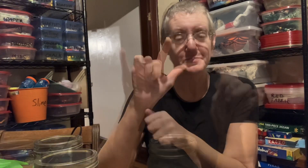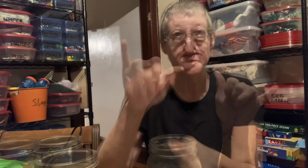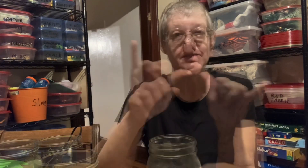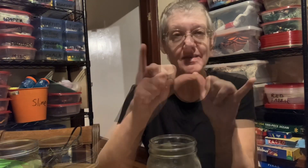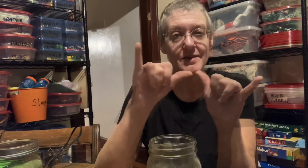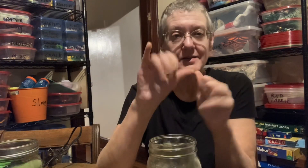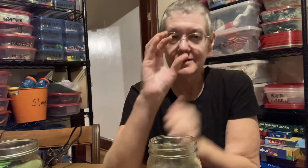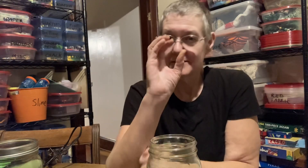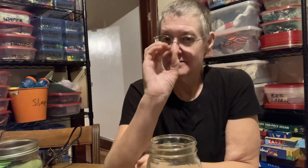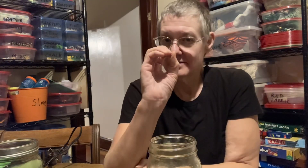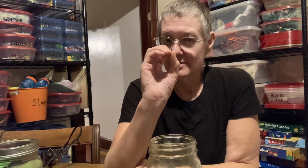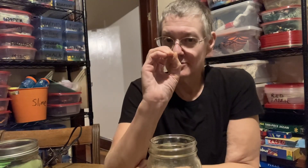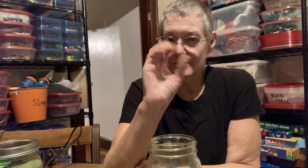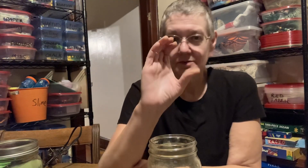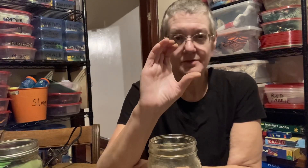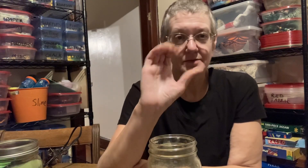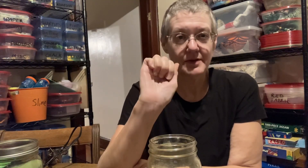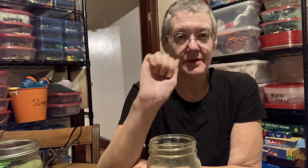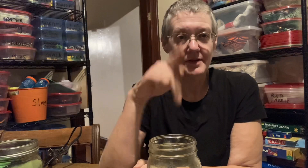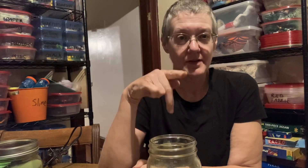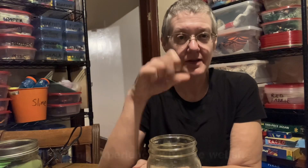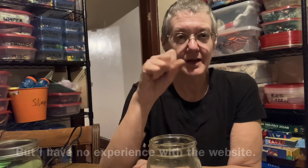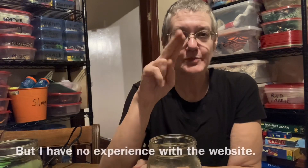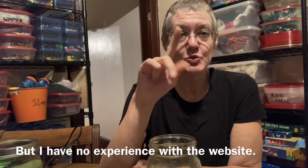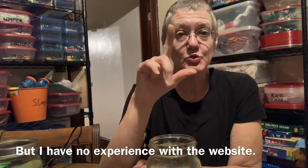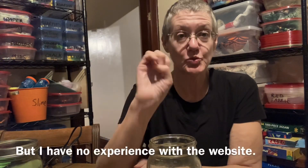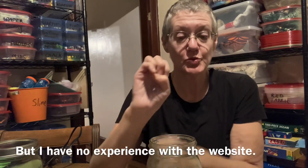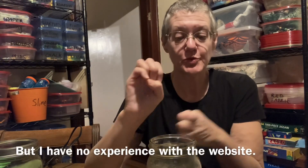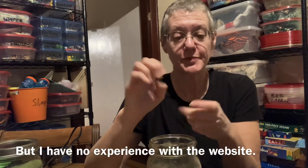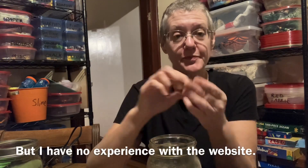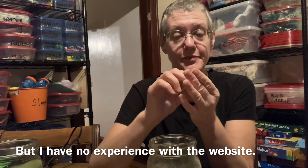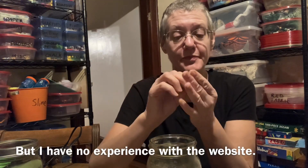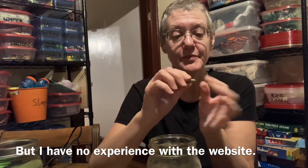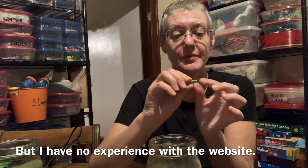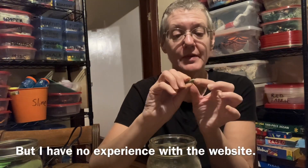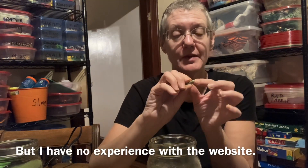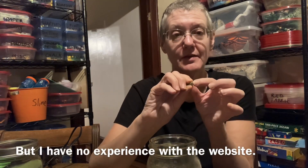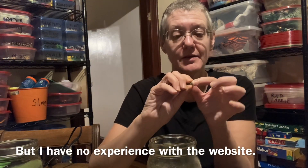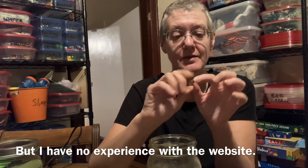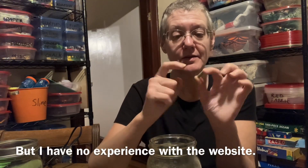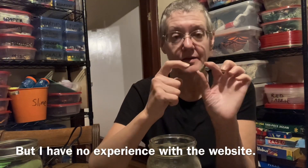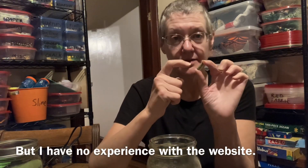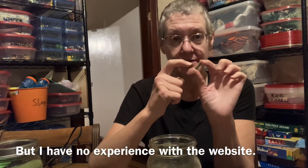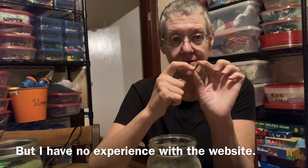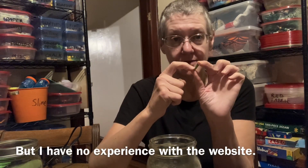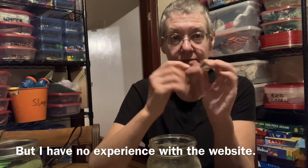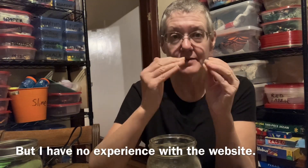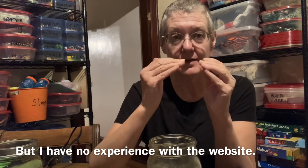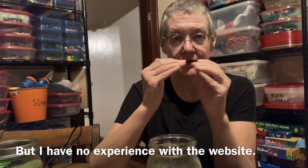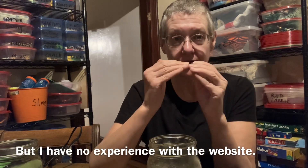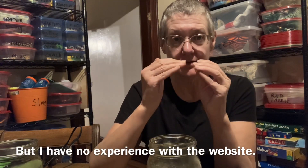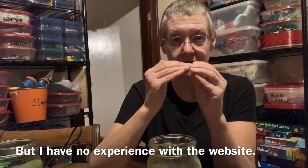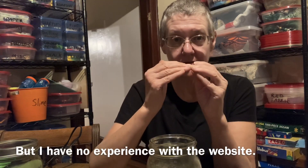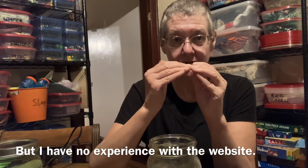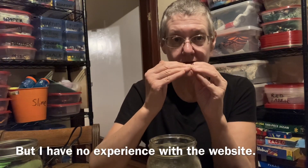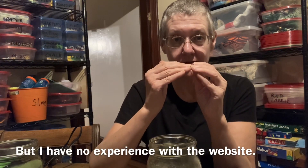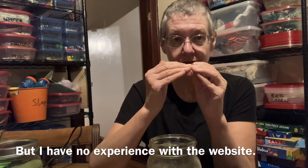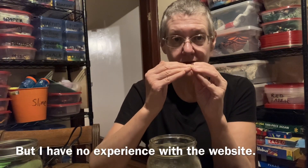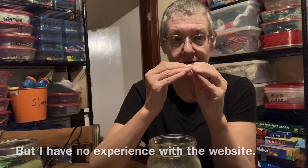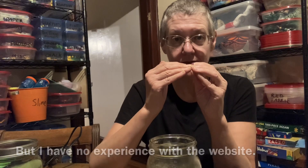take 3 green capsules with each meal. Now these are a size 0 capsule. And it's